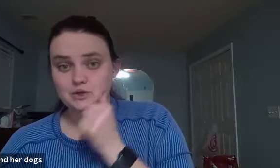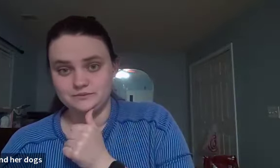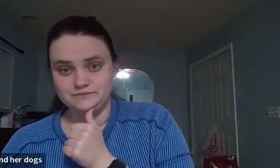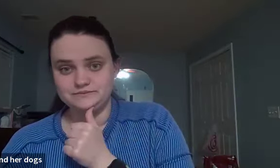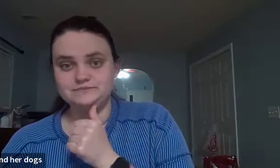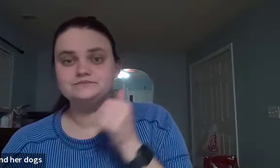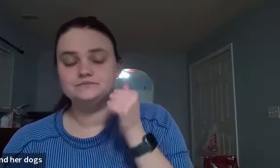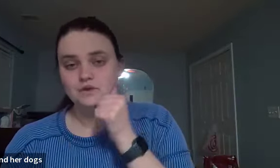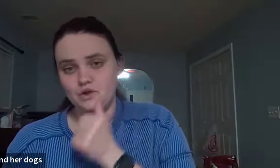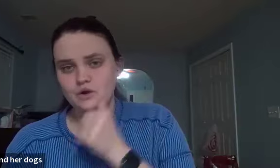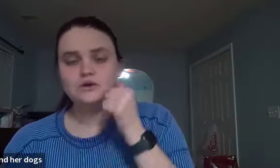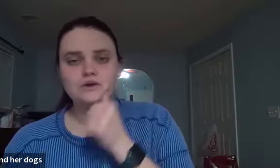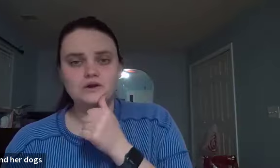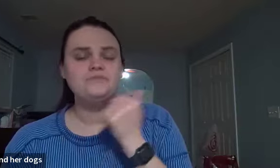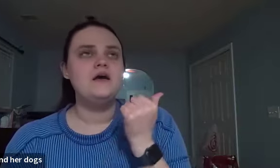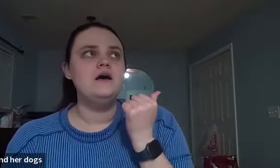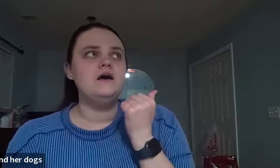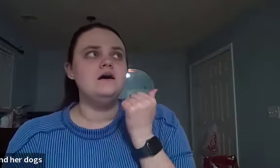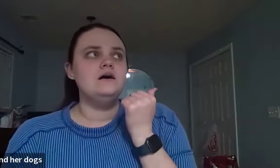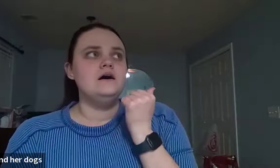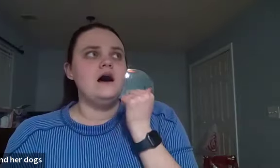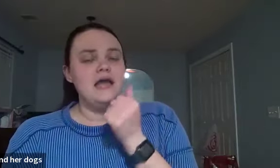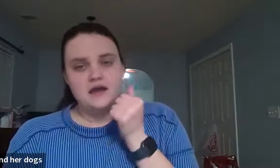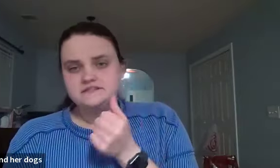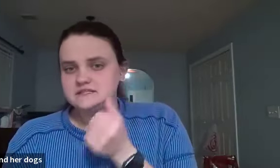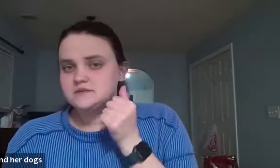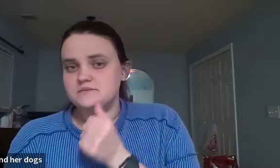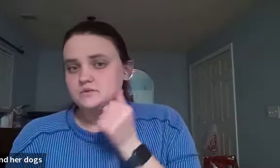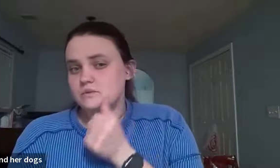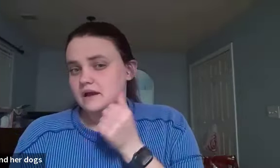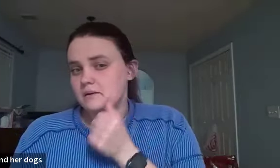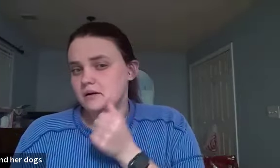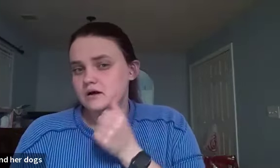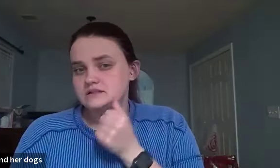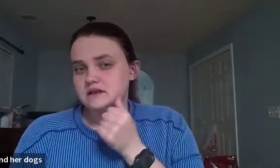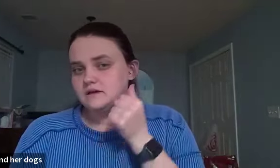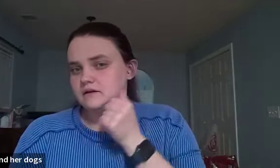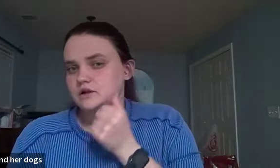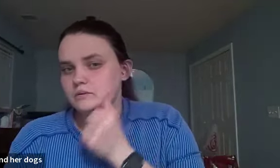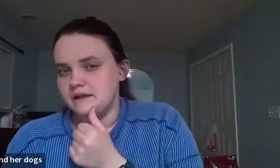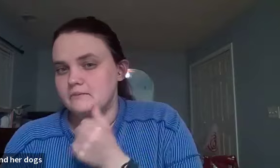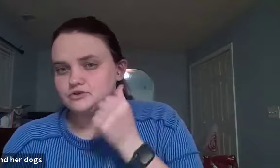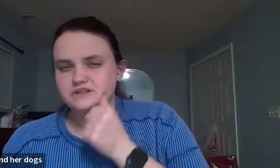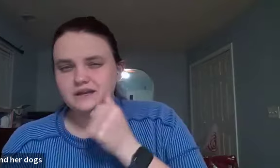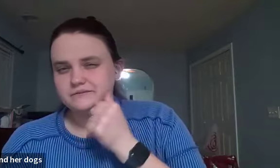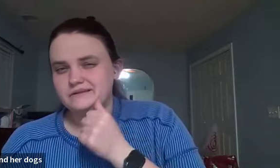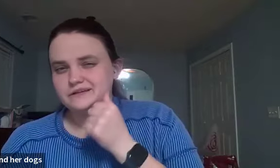girl. Girl, girl. I have seen sometimes a little like a motion, like I think